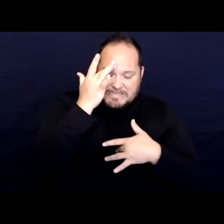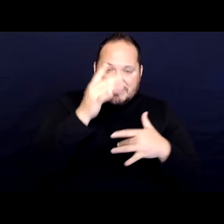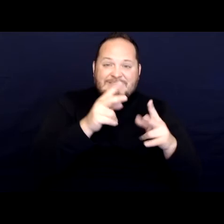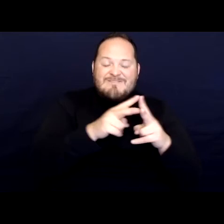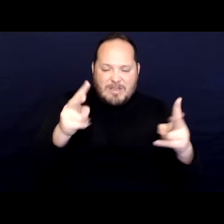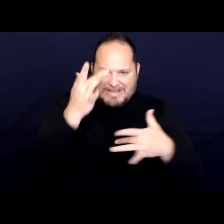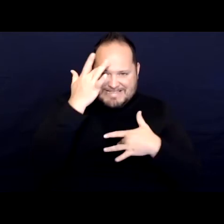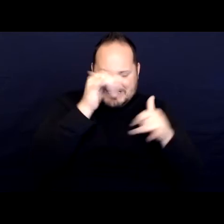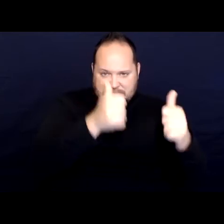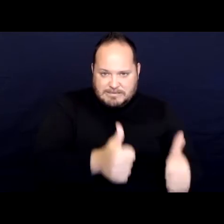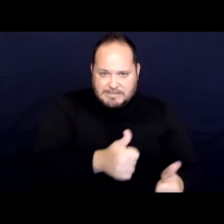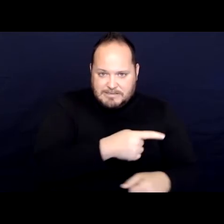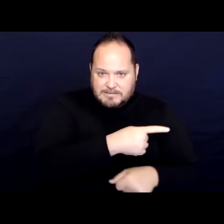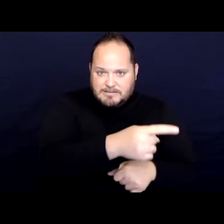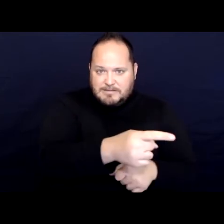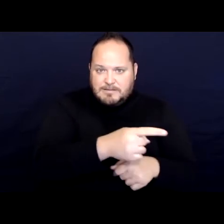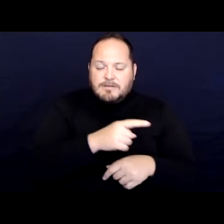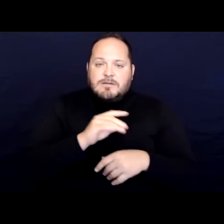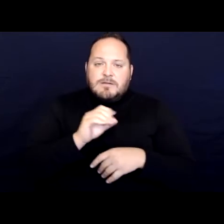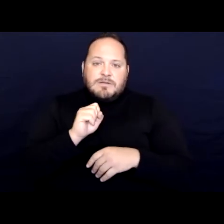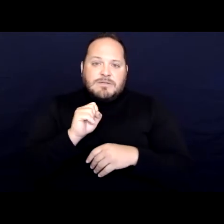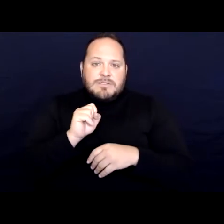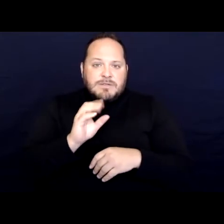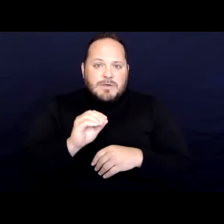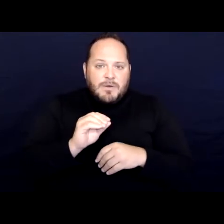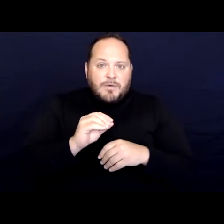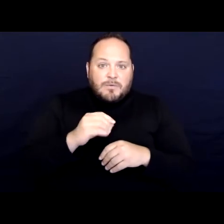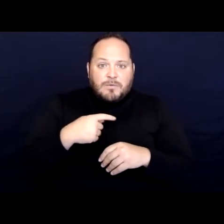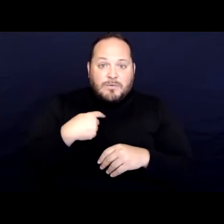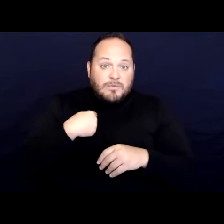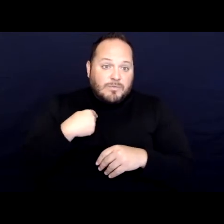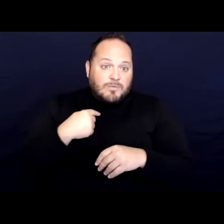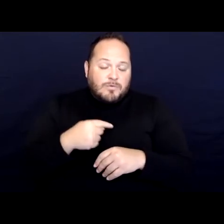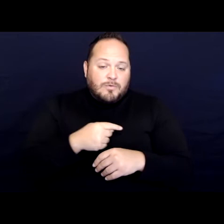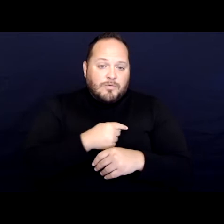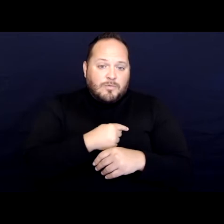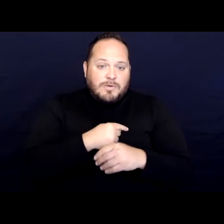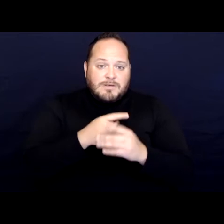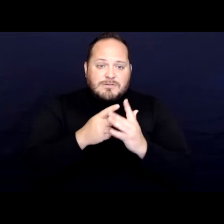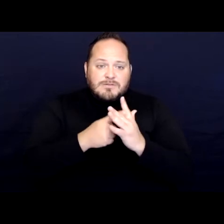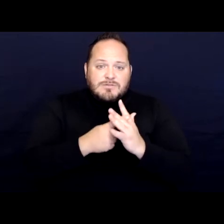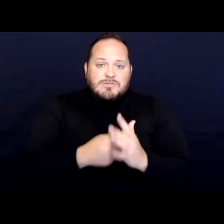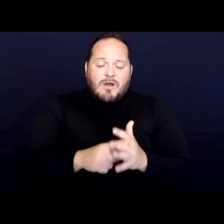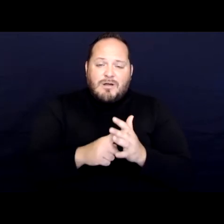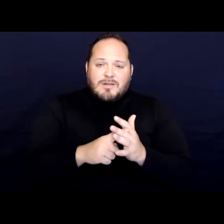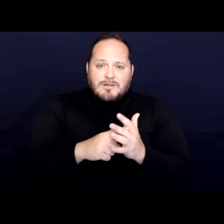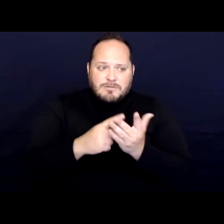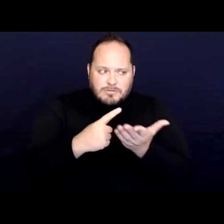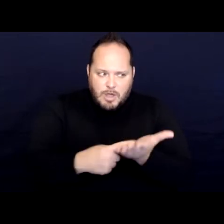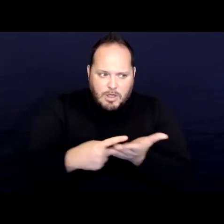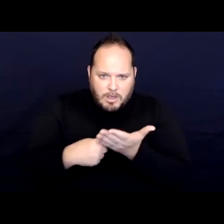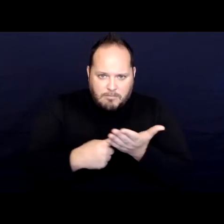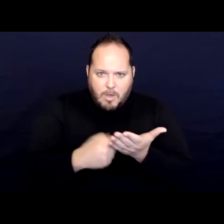And so we started talking about what it would look